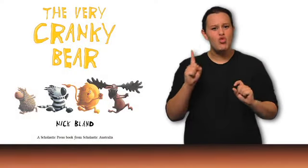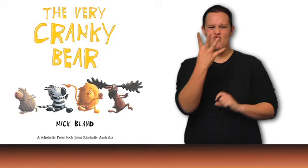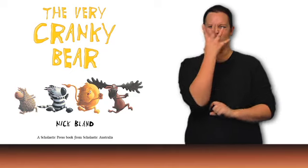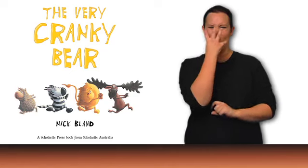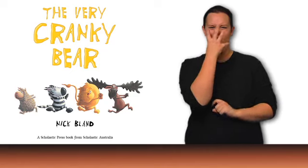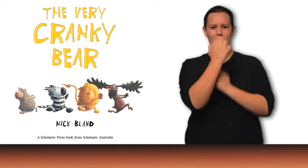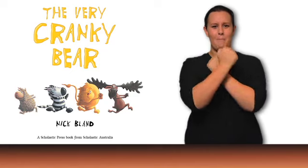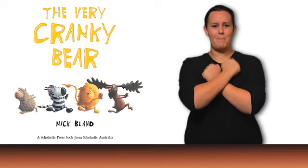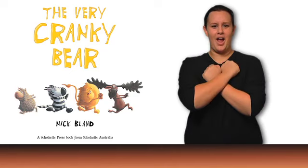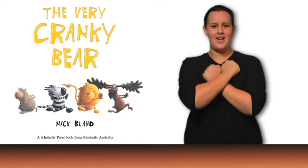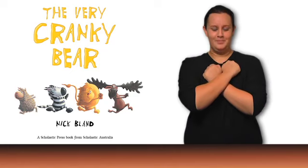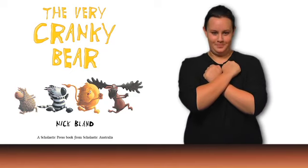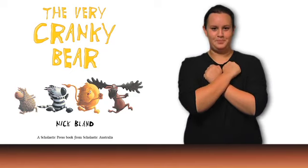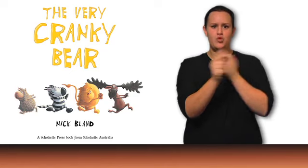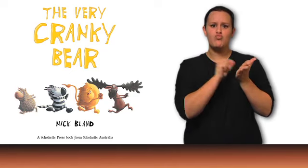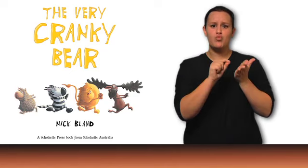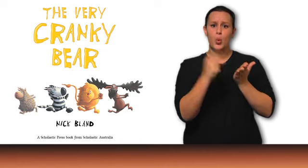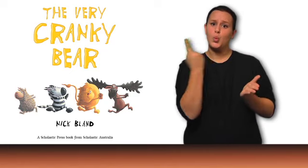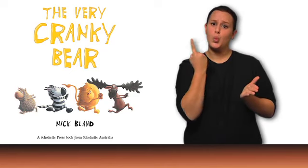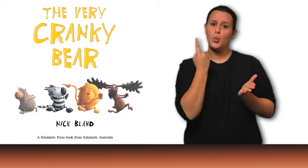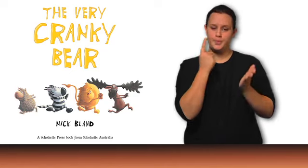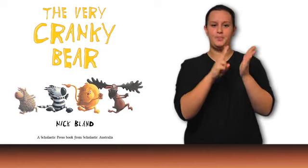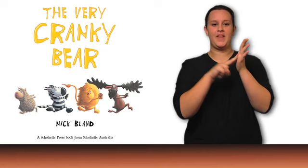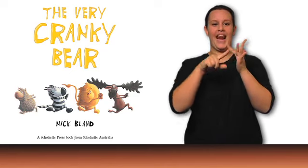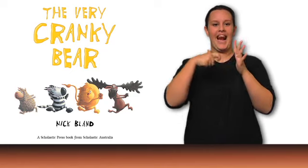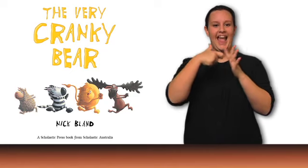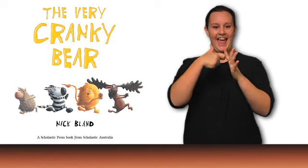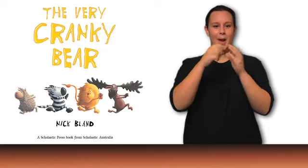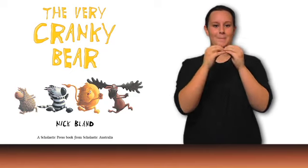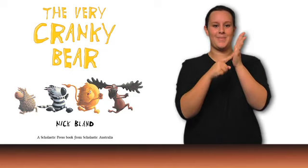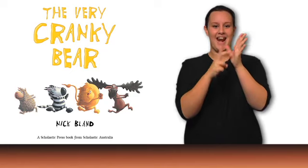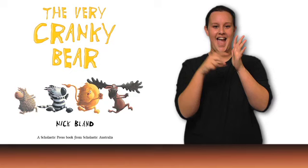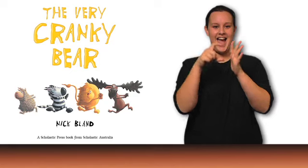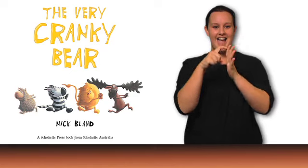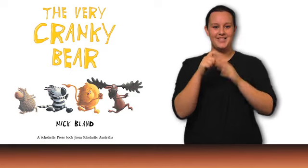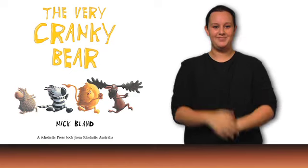The Very Cranky Bear by Nick Bland